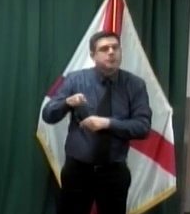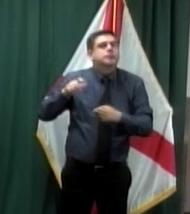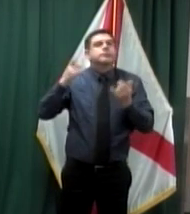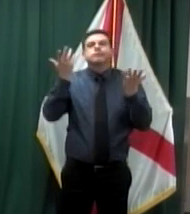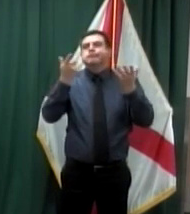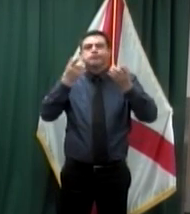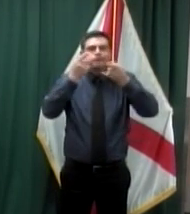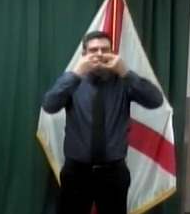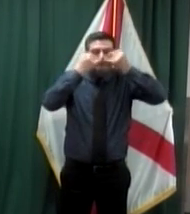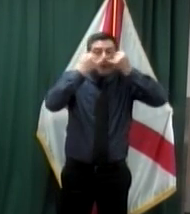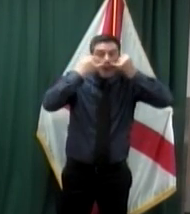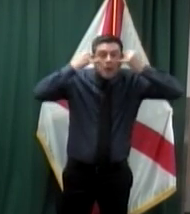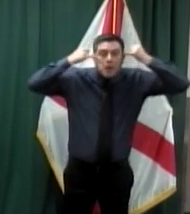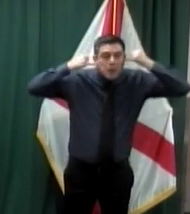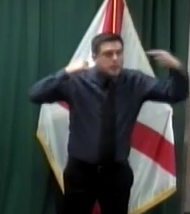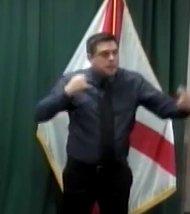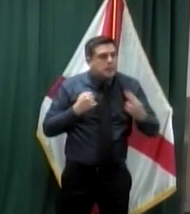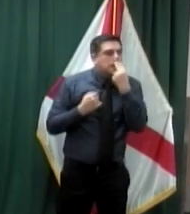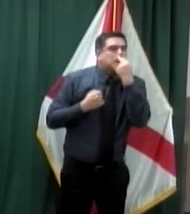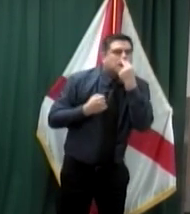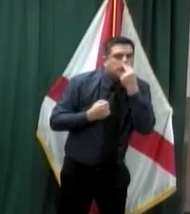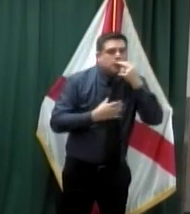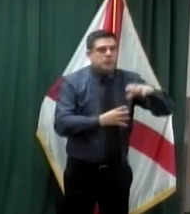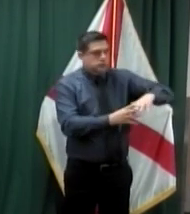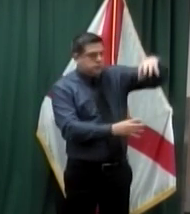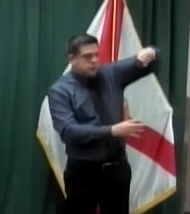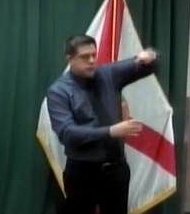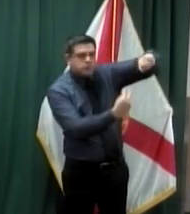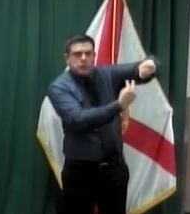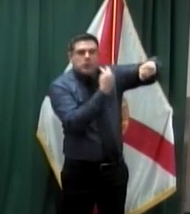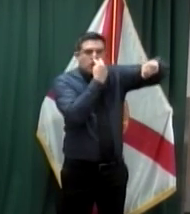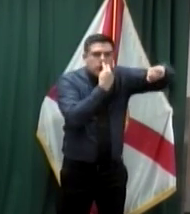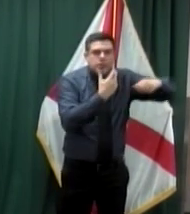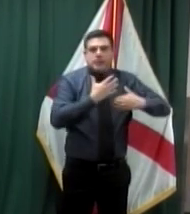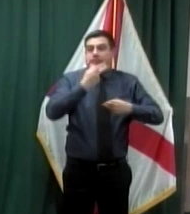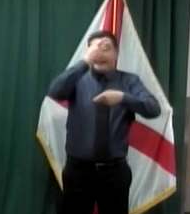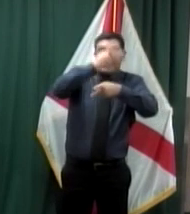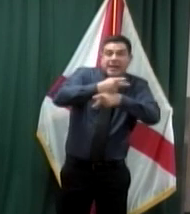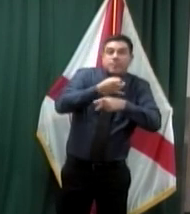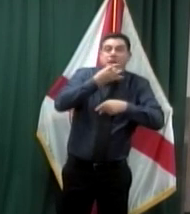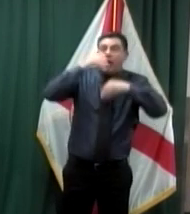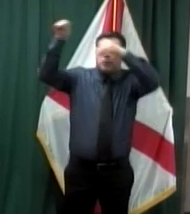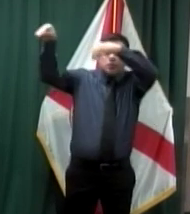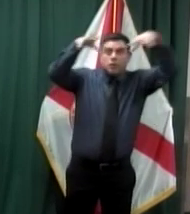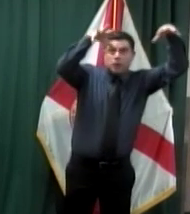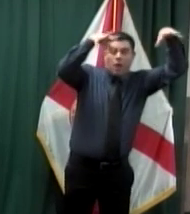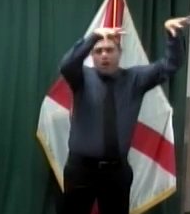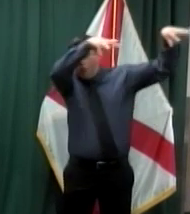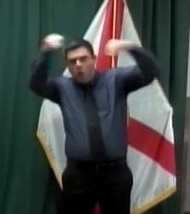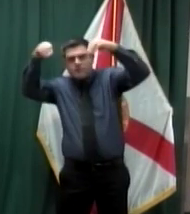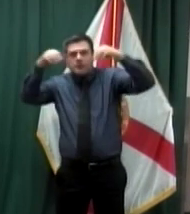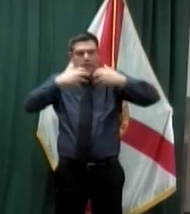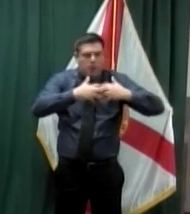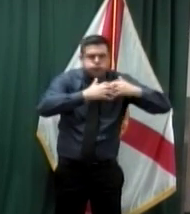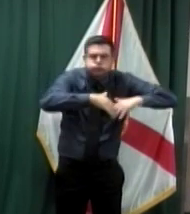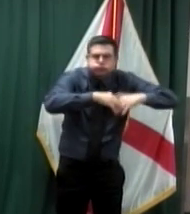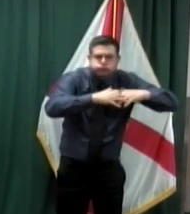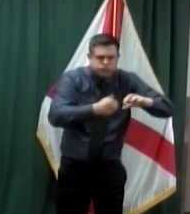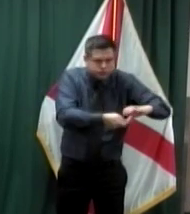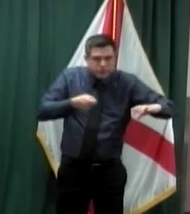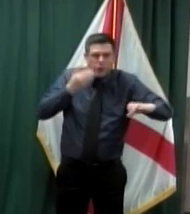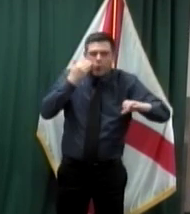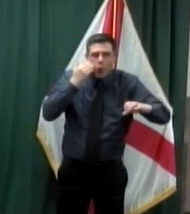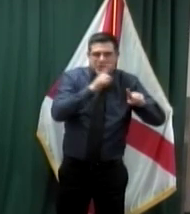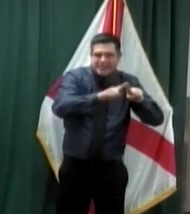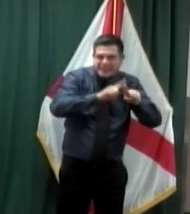requires electricity to run medical devices, things like that, to register for our special needs program. It is very important that you register this year as we